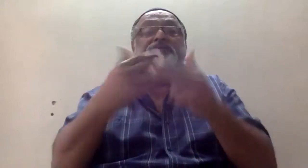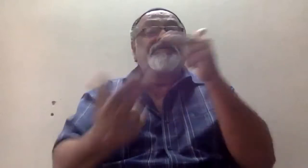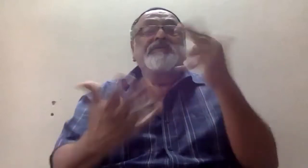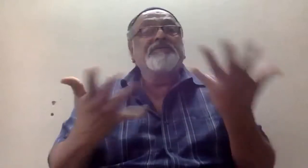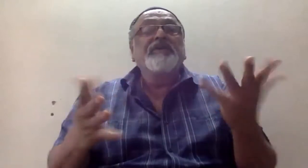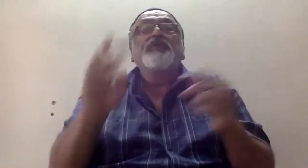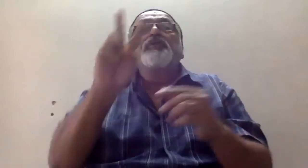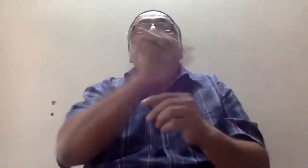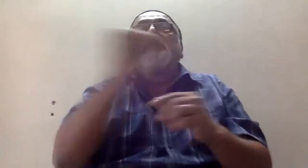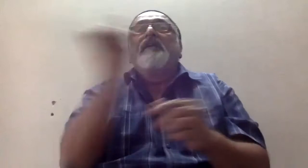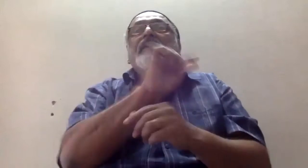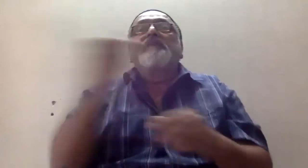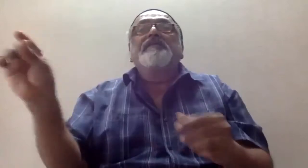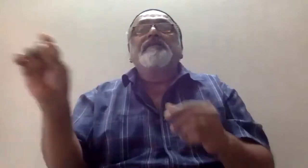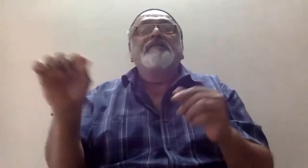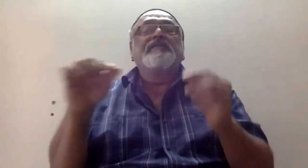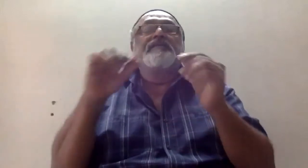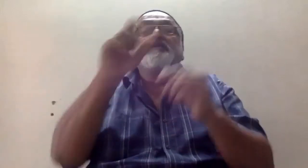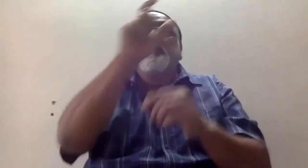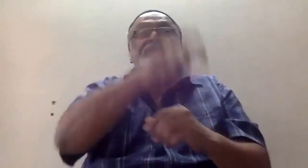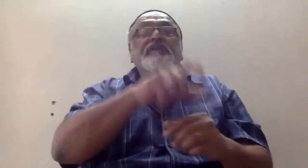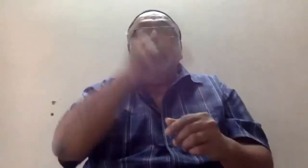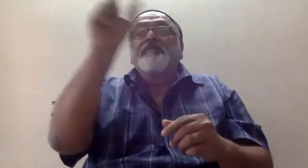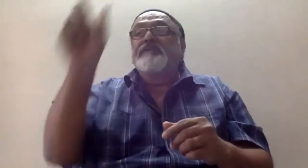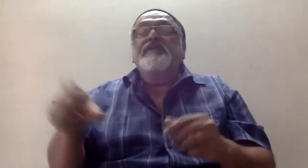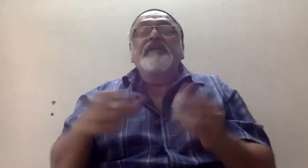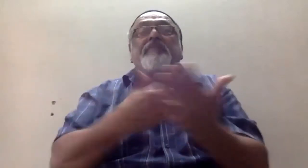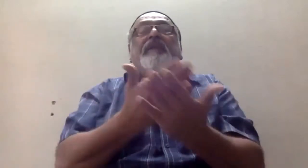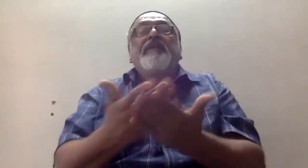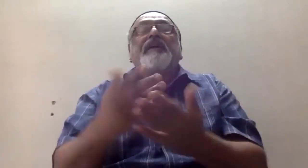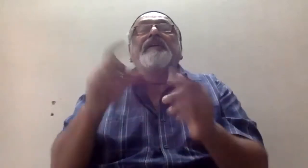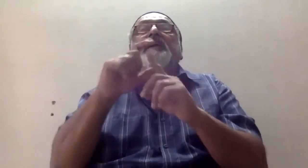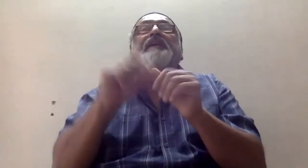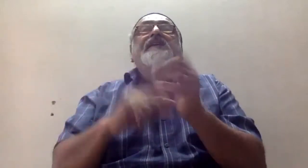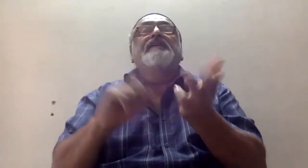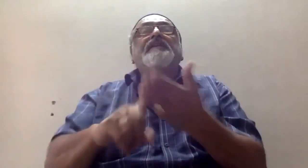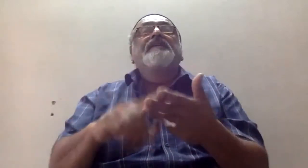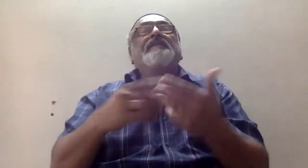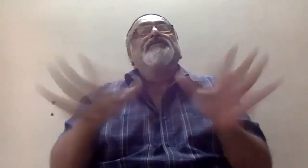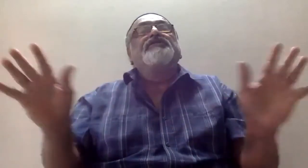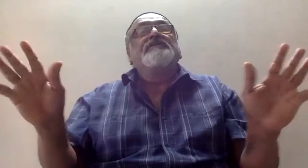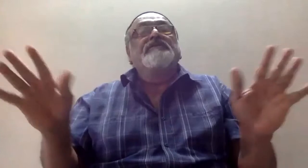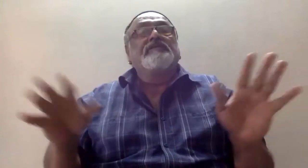two-liner, so-and-so present, next dated so-and-so. Lot of transaction happens, we did not know what